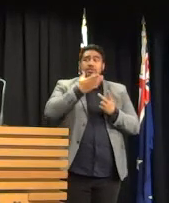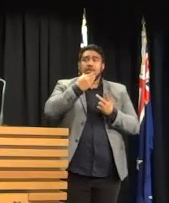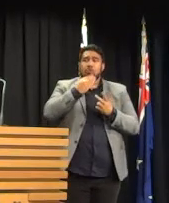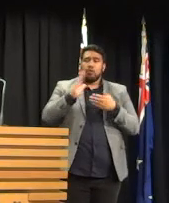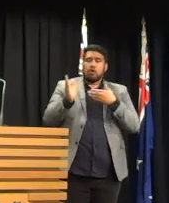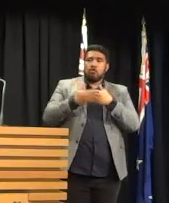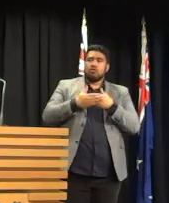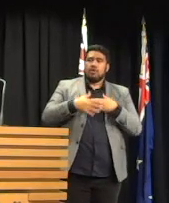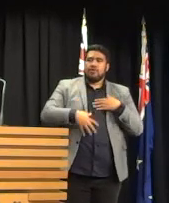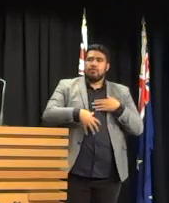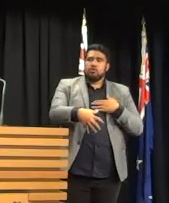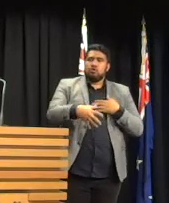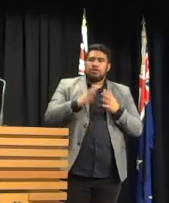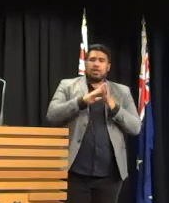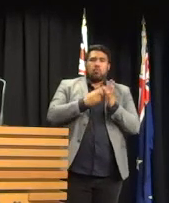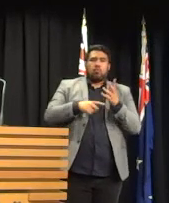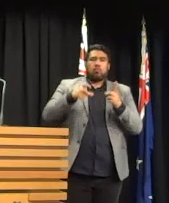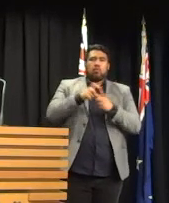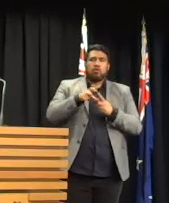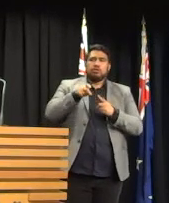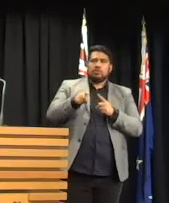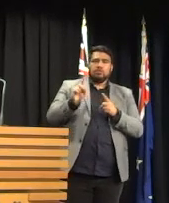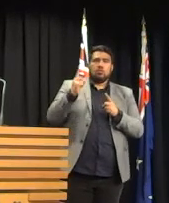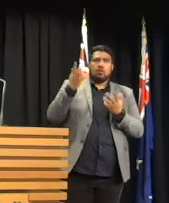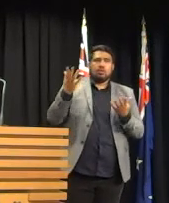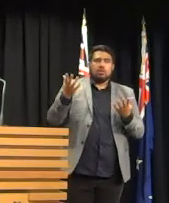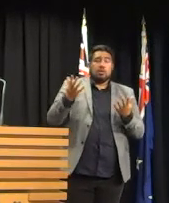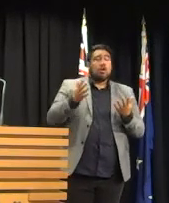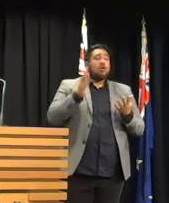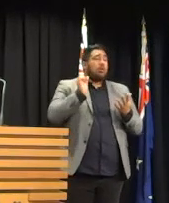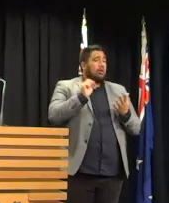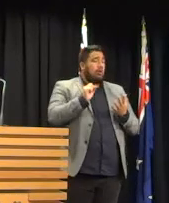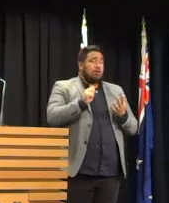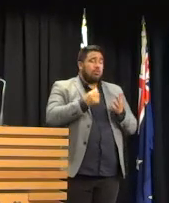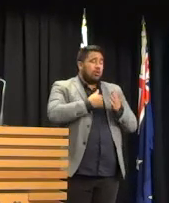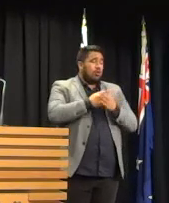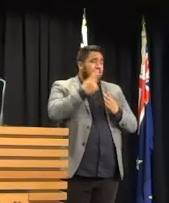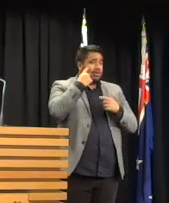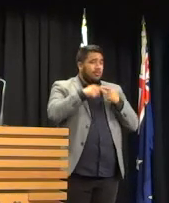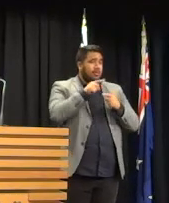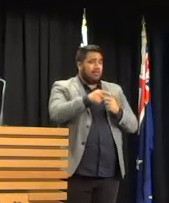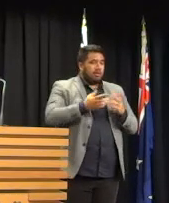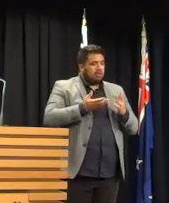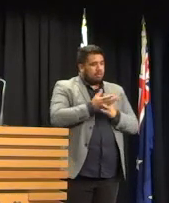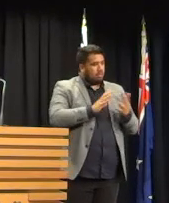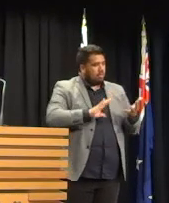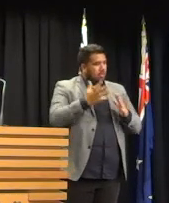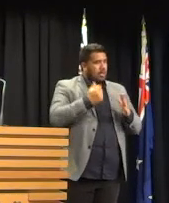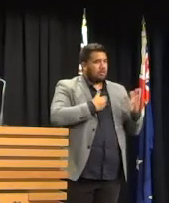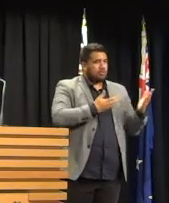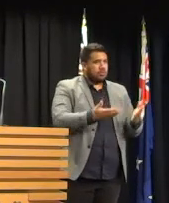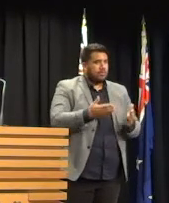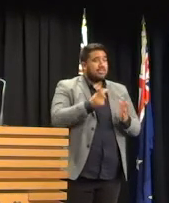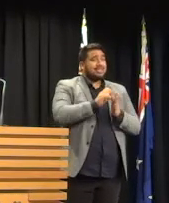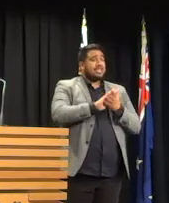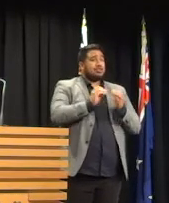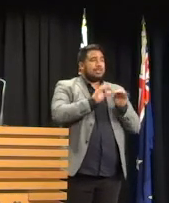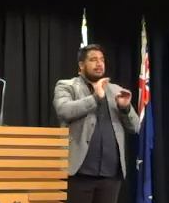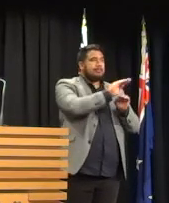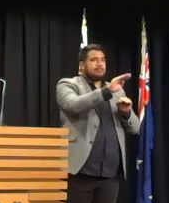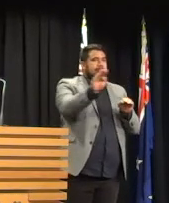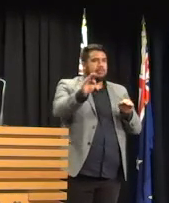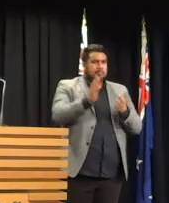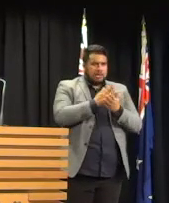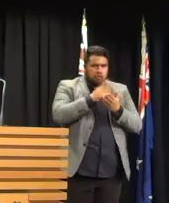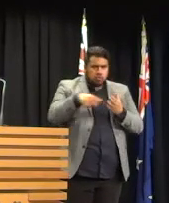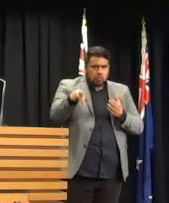the maternity ward there? We're always mindful of disruption to services. That's something that we ask DHBs to make sure that they're very mindful